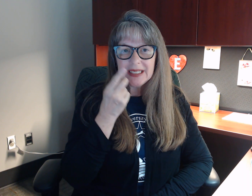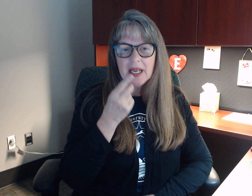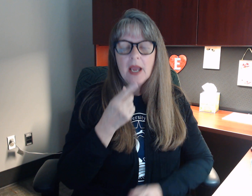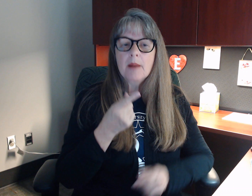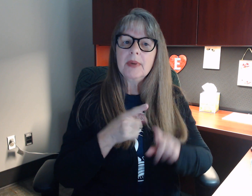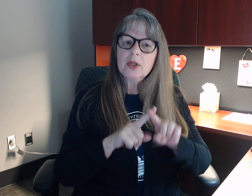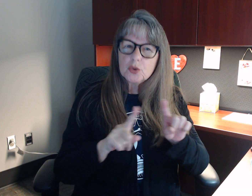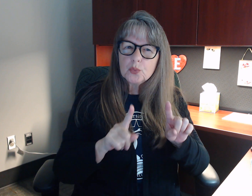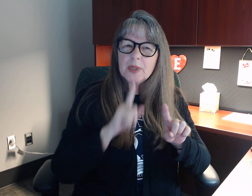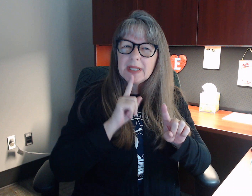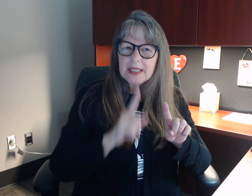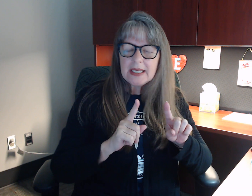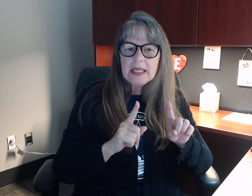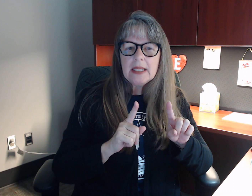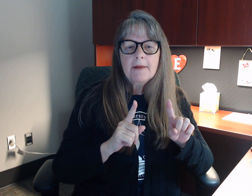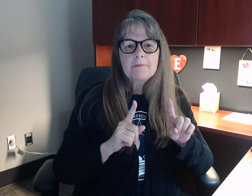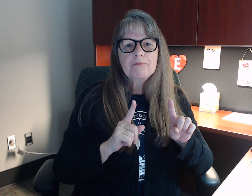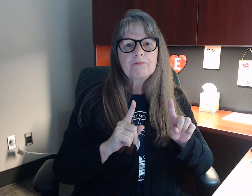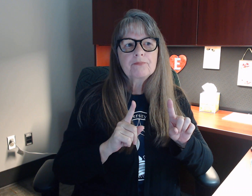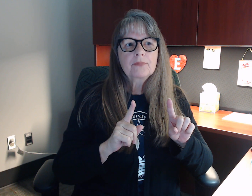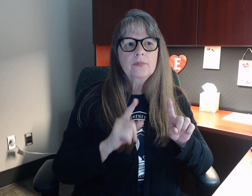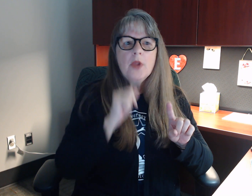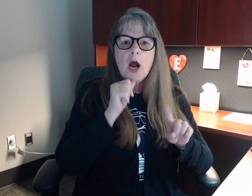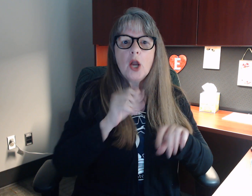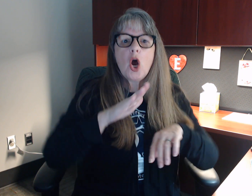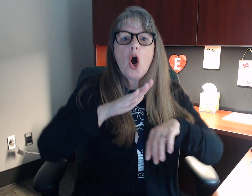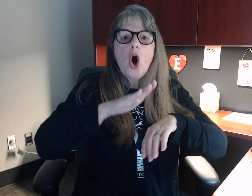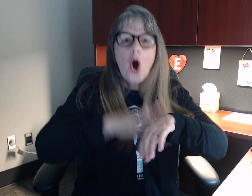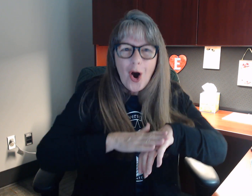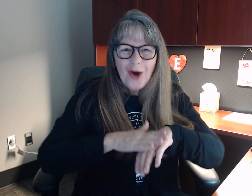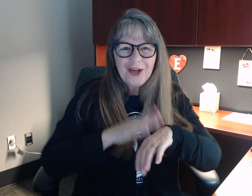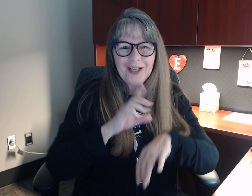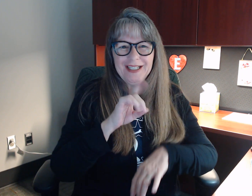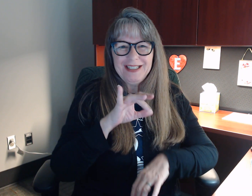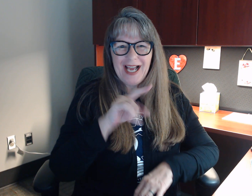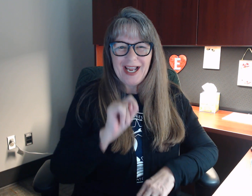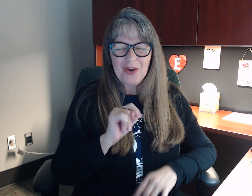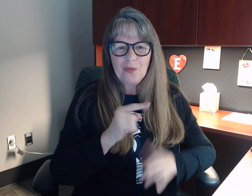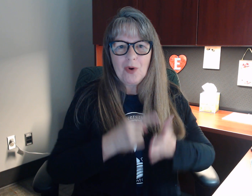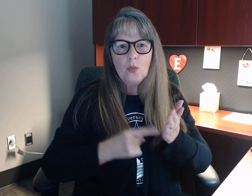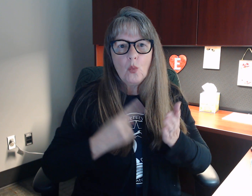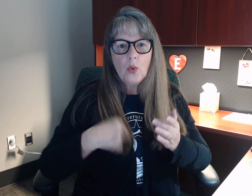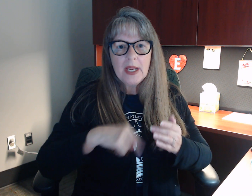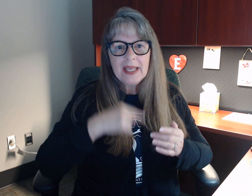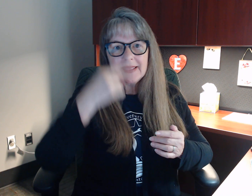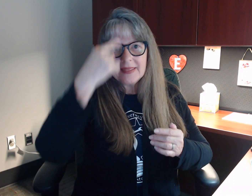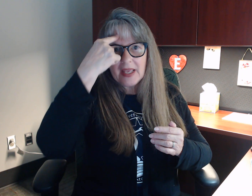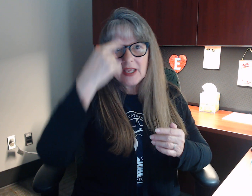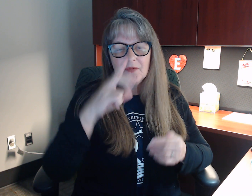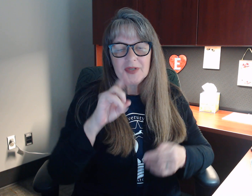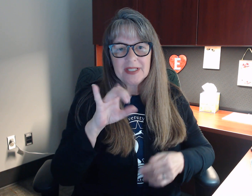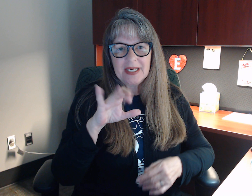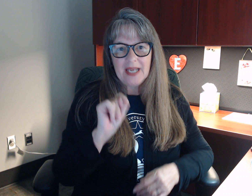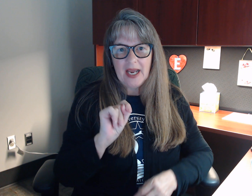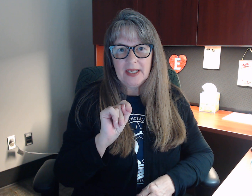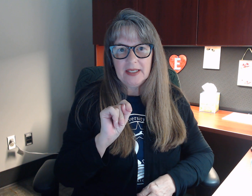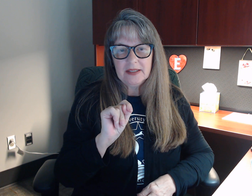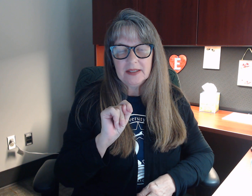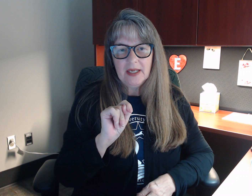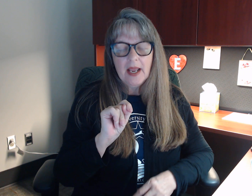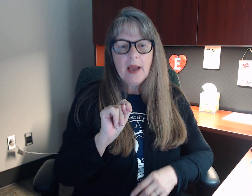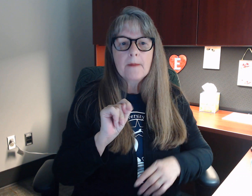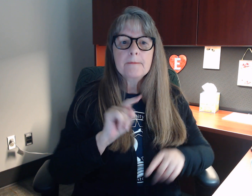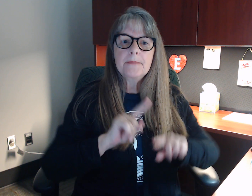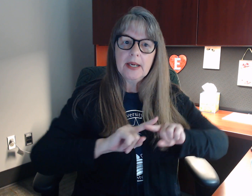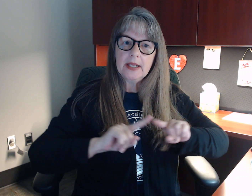but it's really not on a diet, what we think of as a diet, but it's